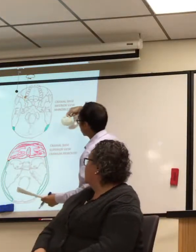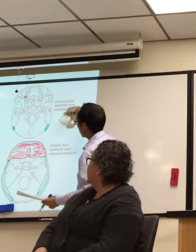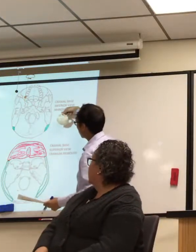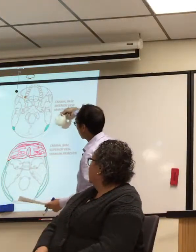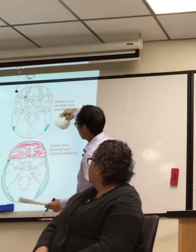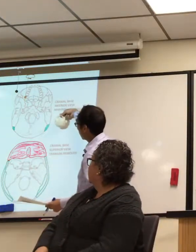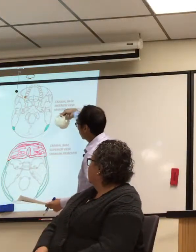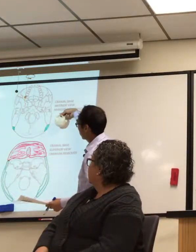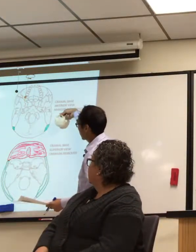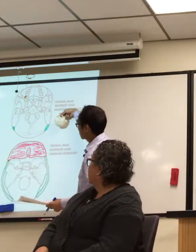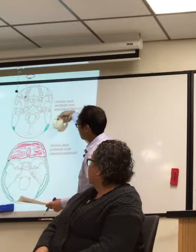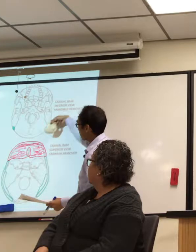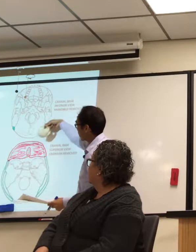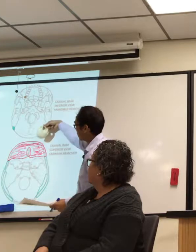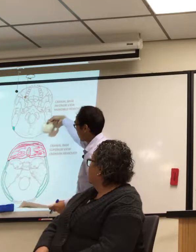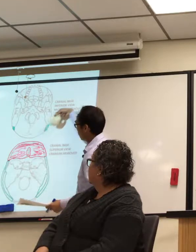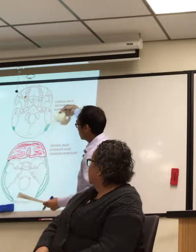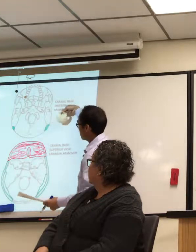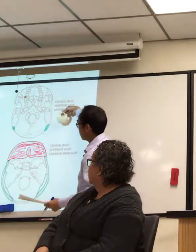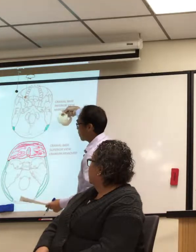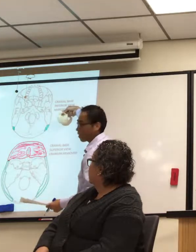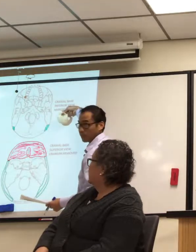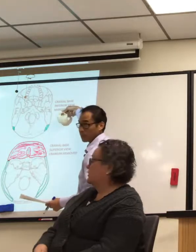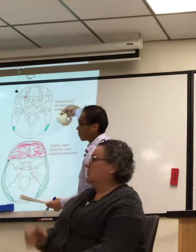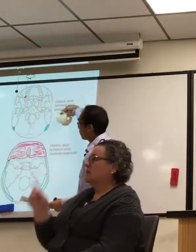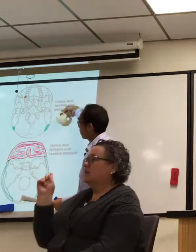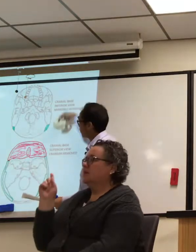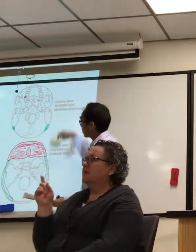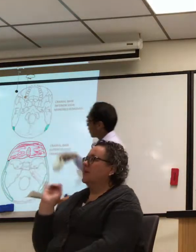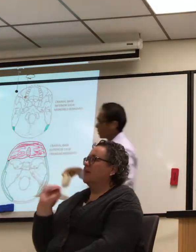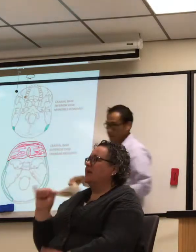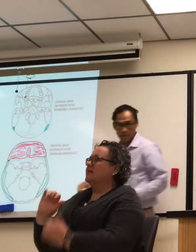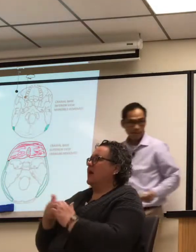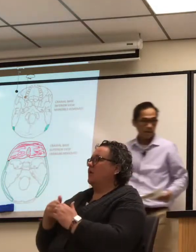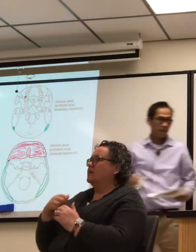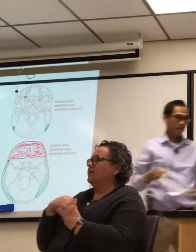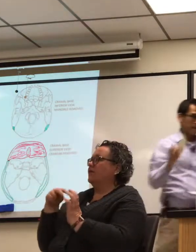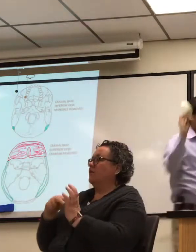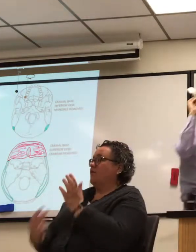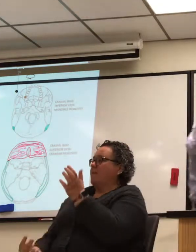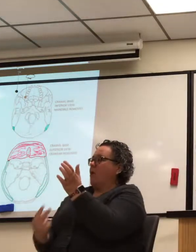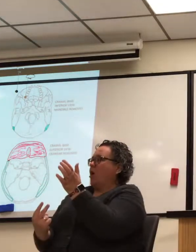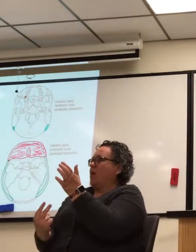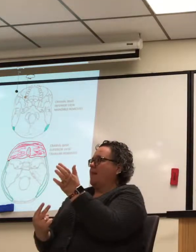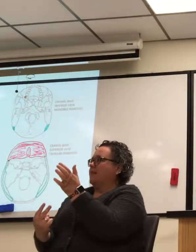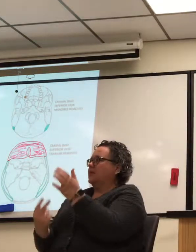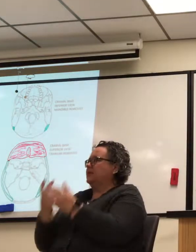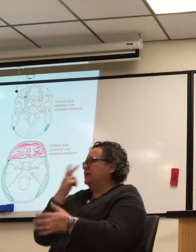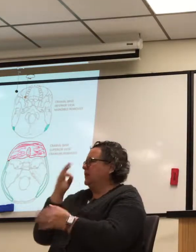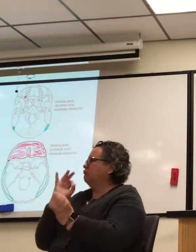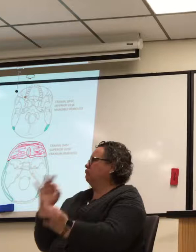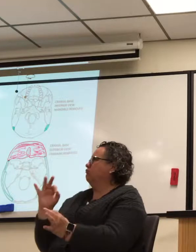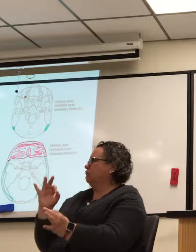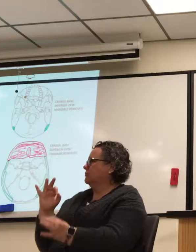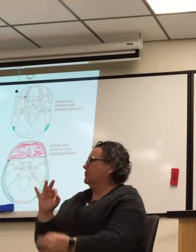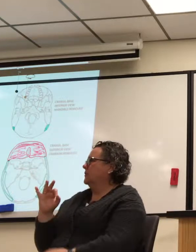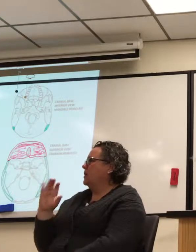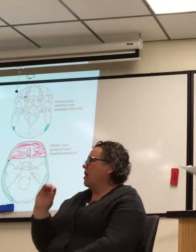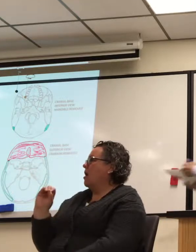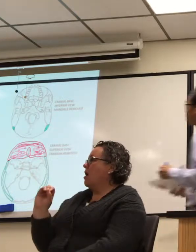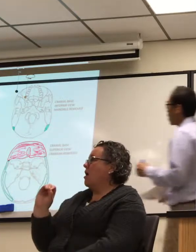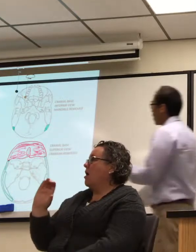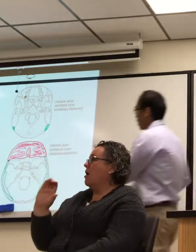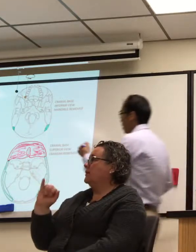And it's kind of like, I'm holding it next to it, how it's viewed there. Okay. Occipital bone, so we can color it in